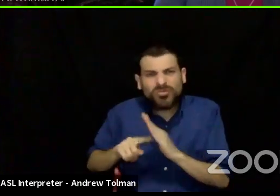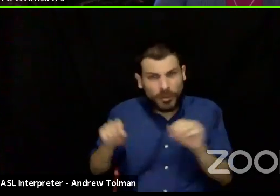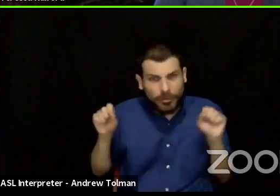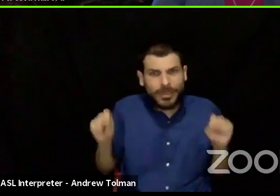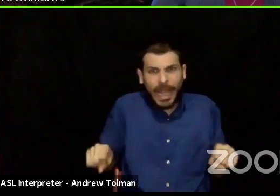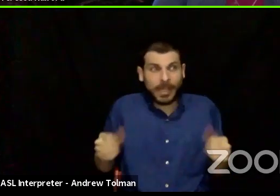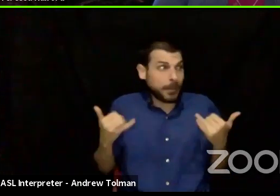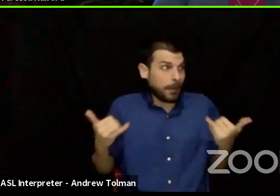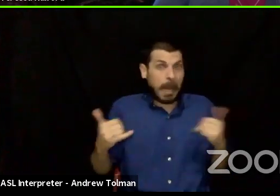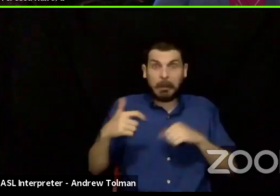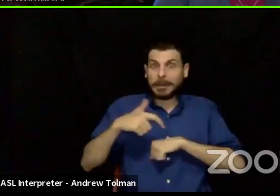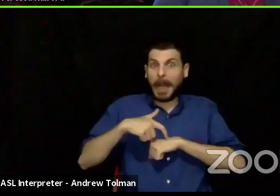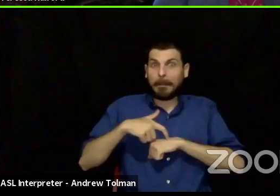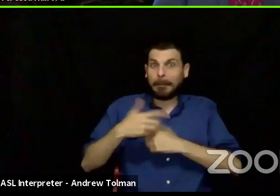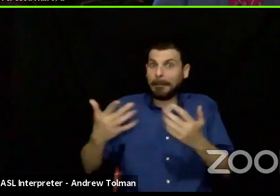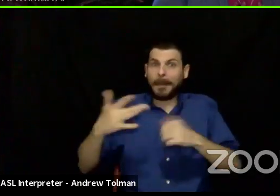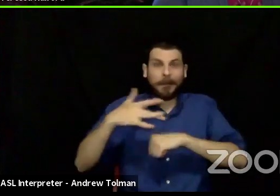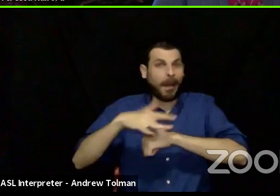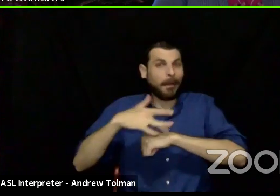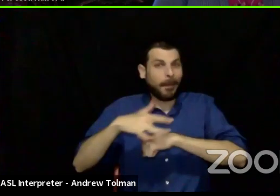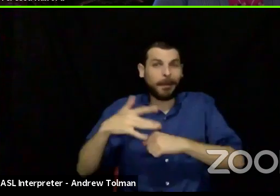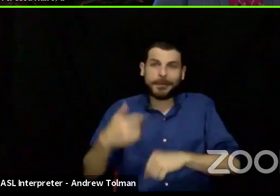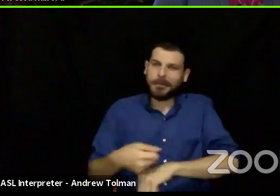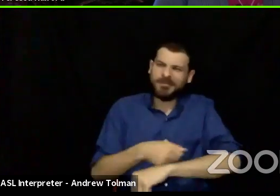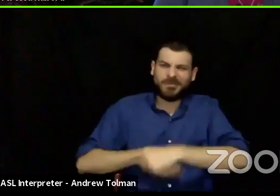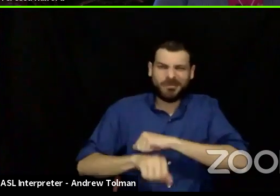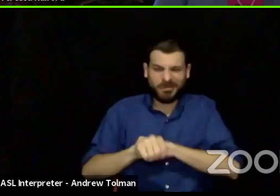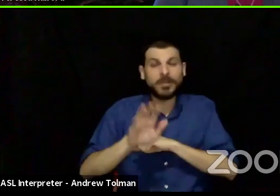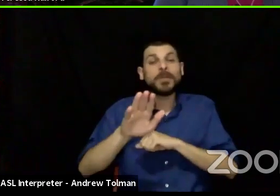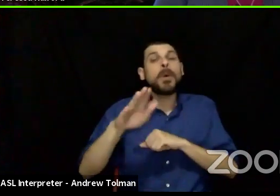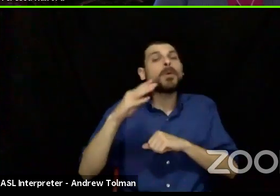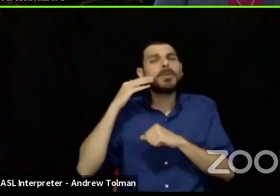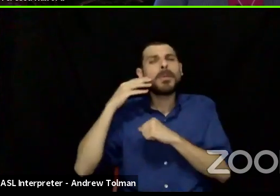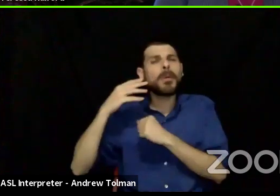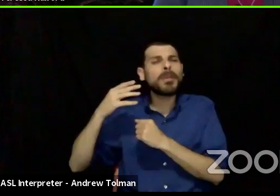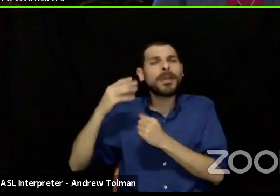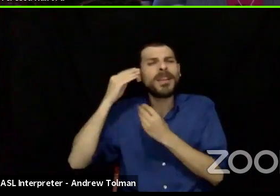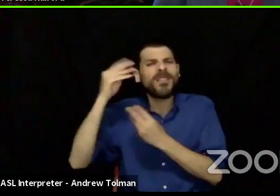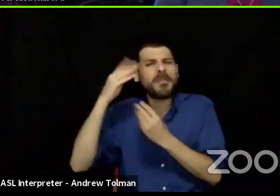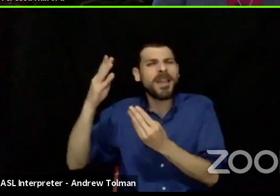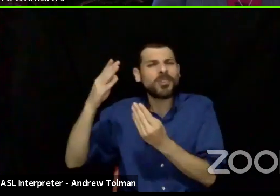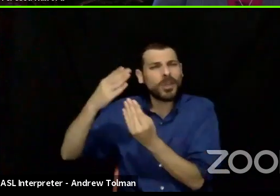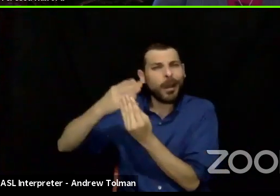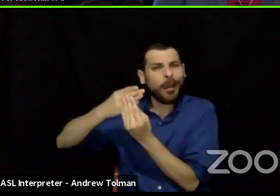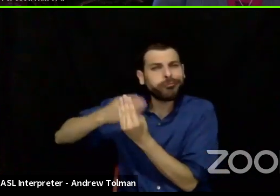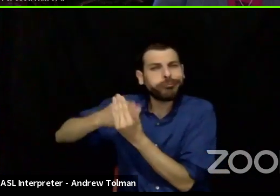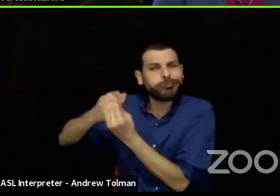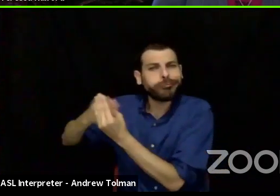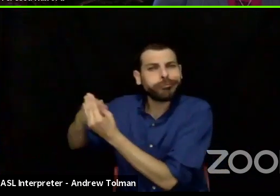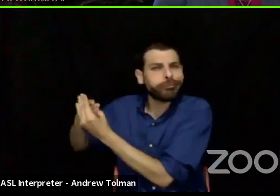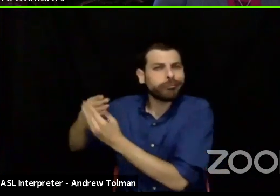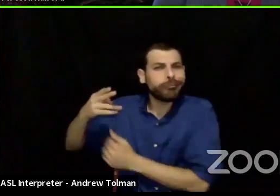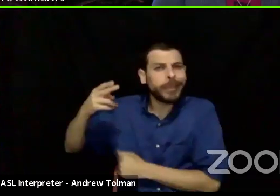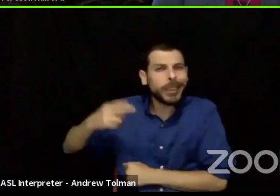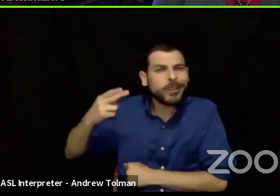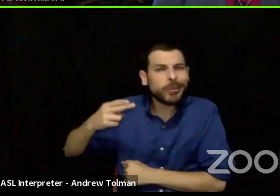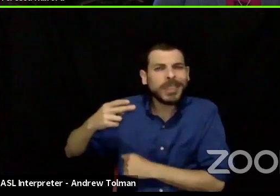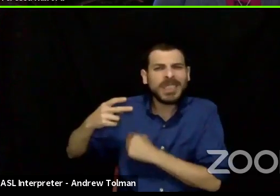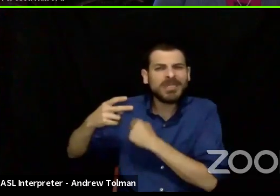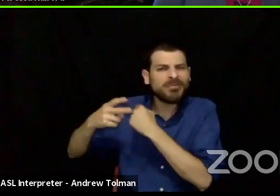that like the thing that got me into looking in archives and checking out policy and trying to figure out how the city manages